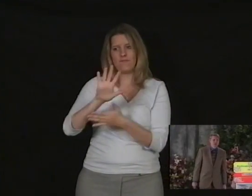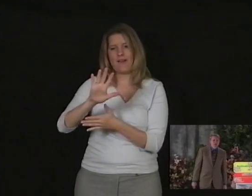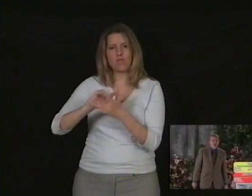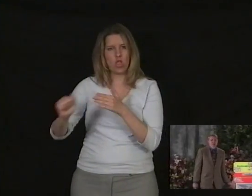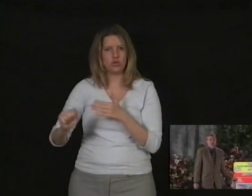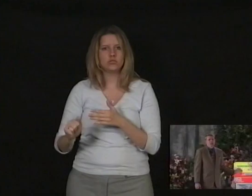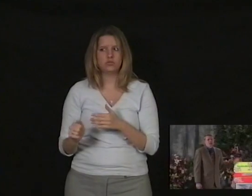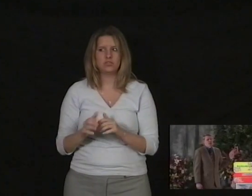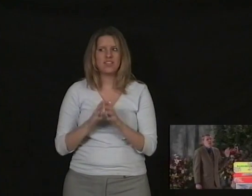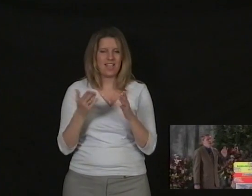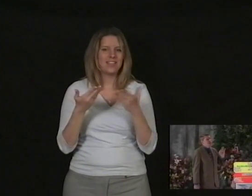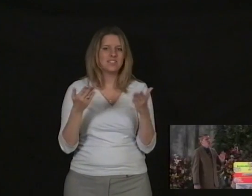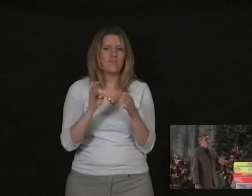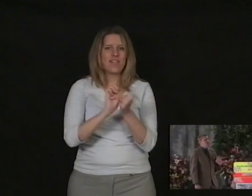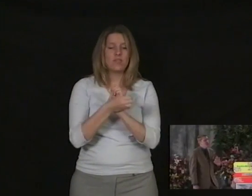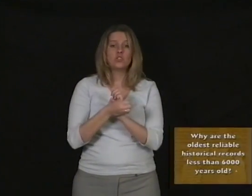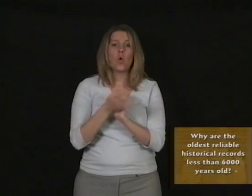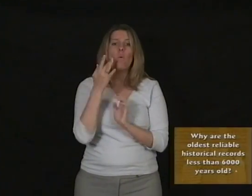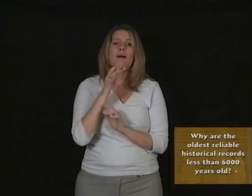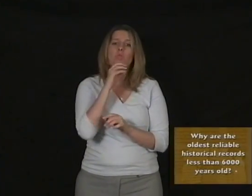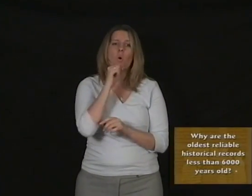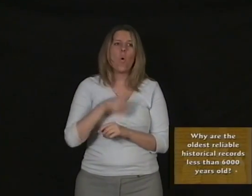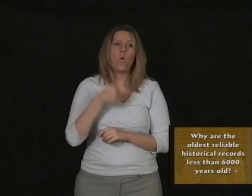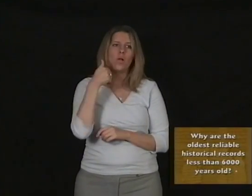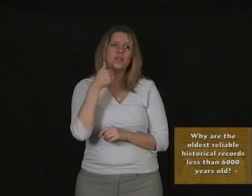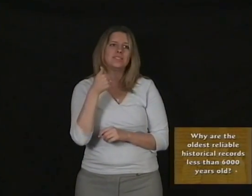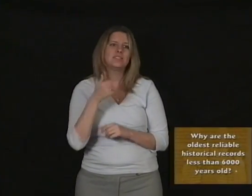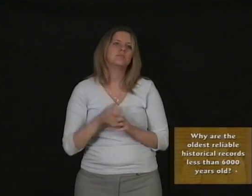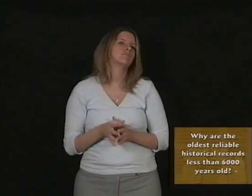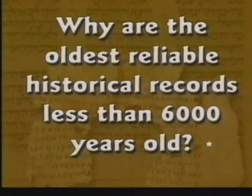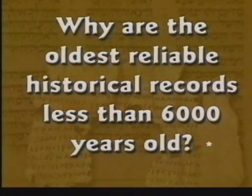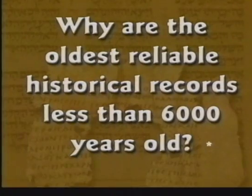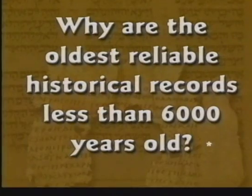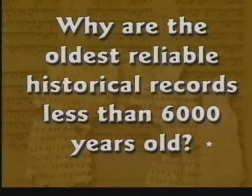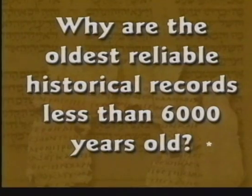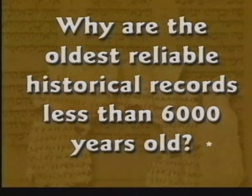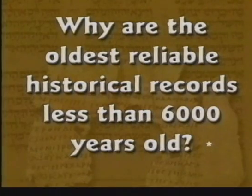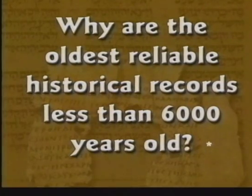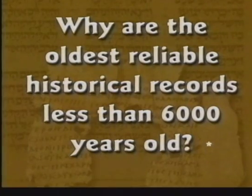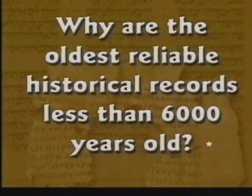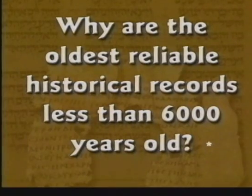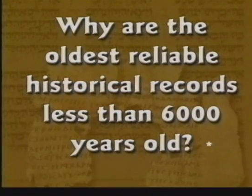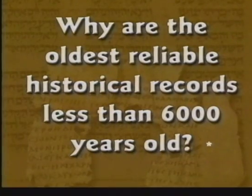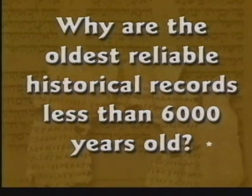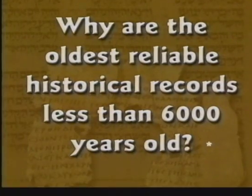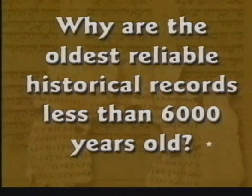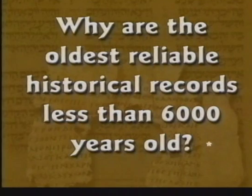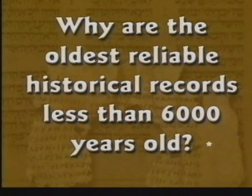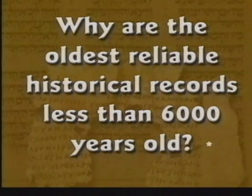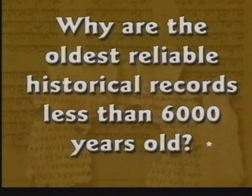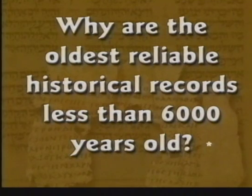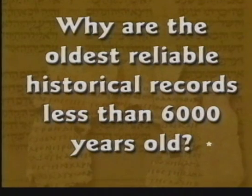of good stuff on evolution. Why would the oldest reliable historical records be less than 6,000 years old?